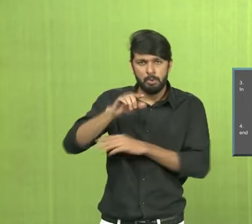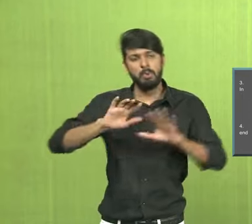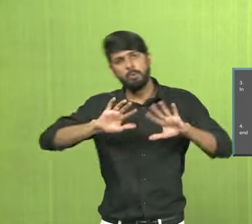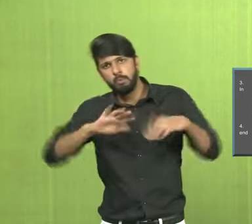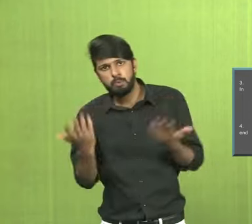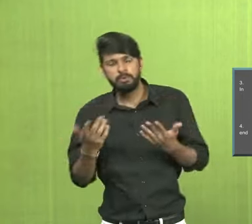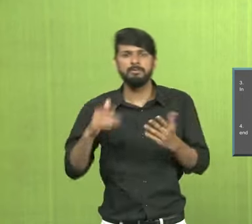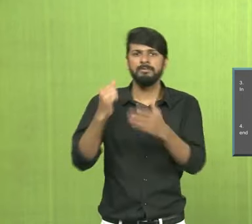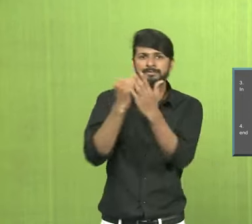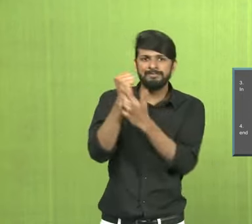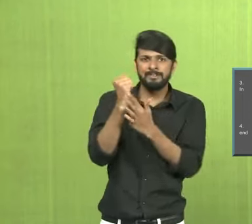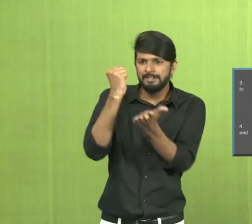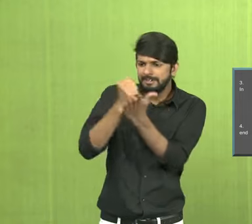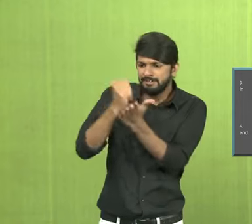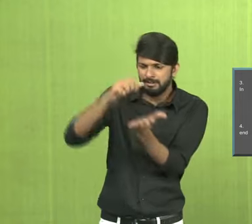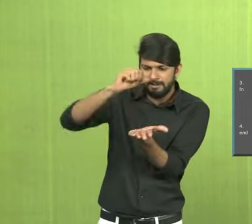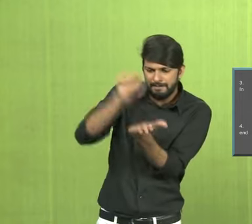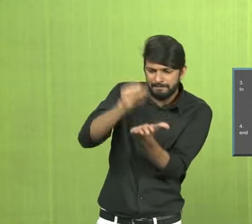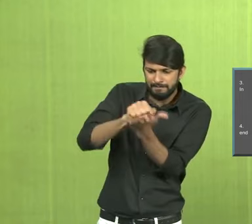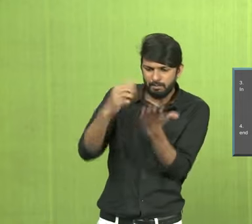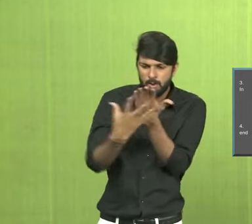mix of pen work as well as block printing.